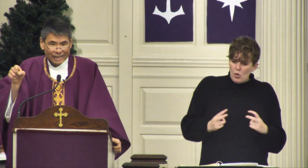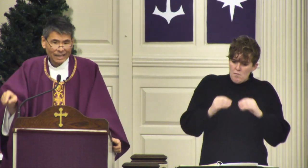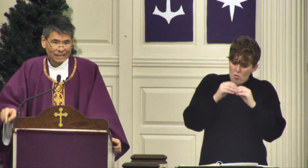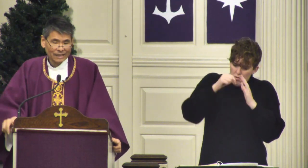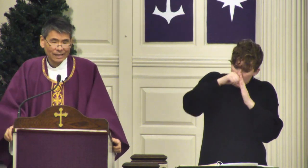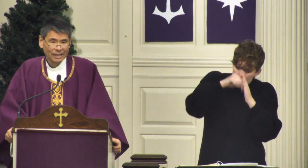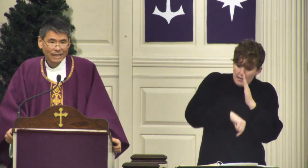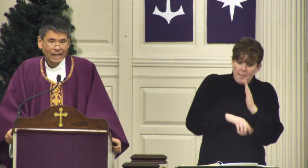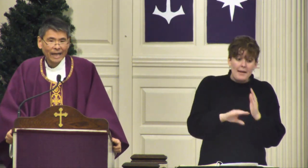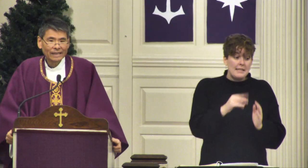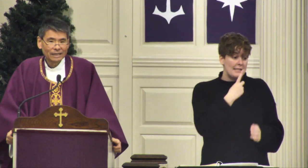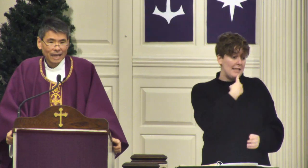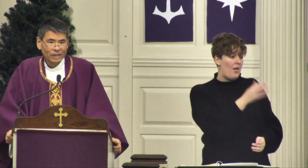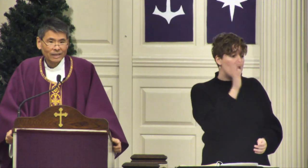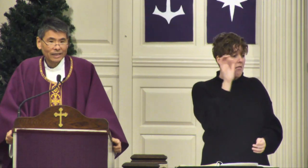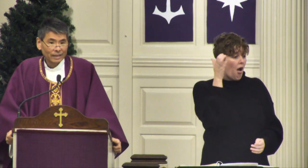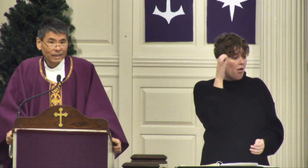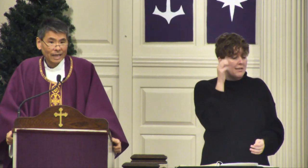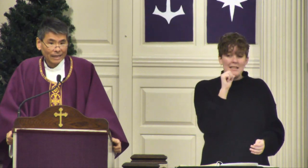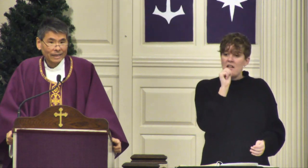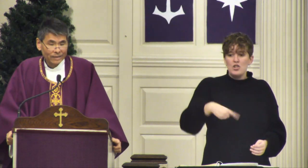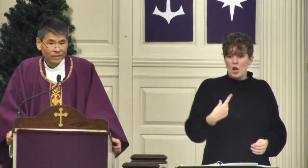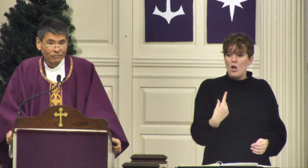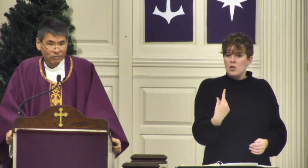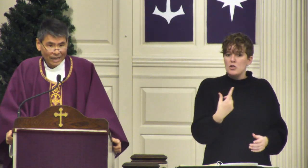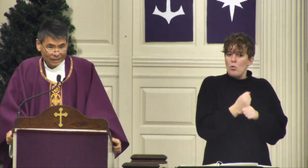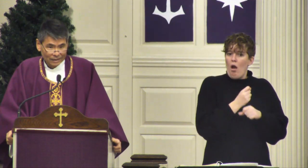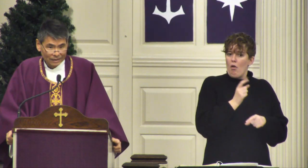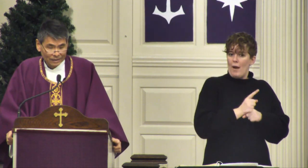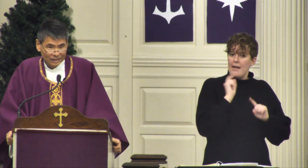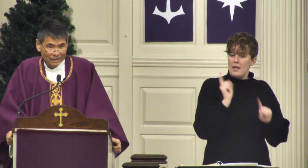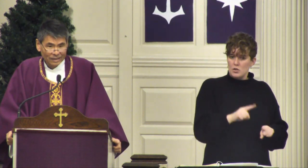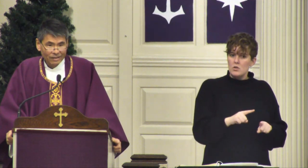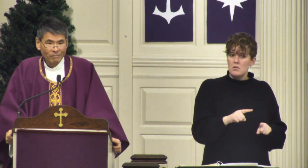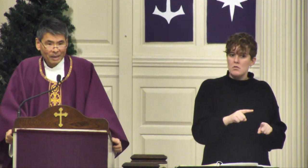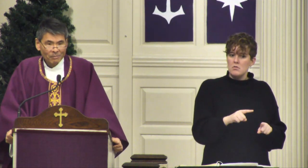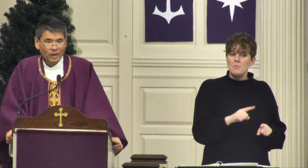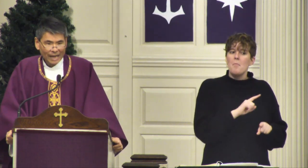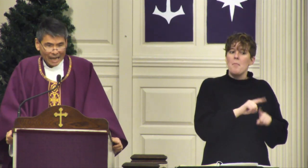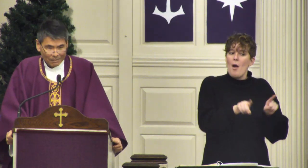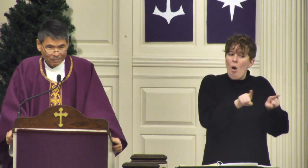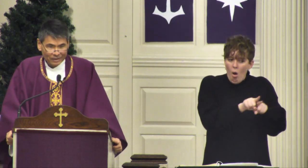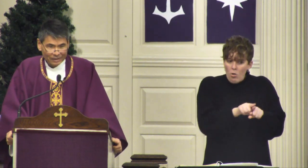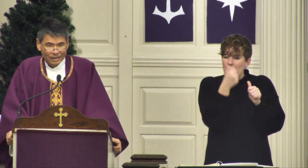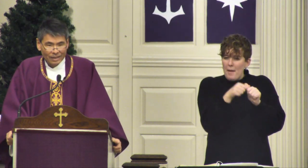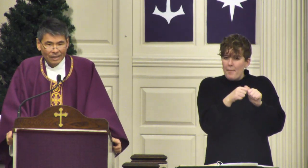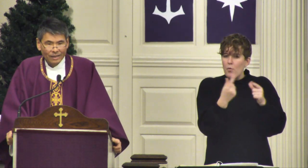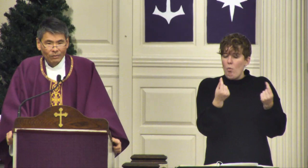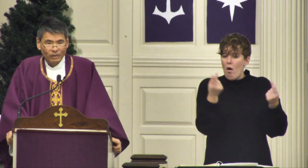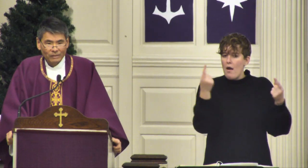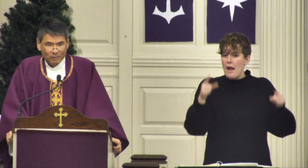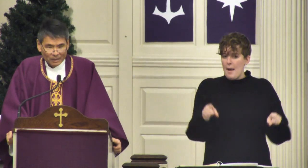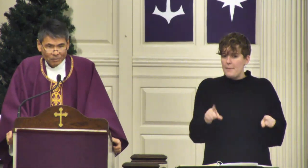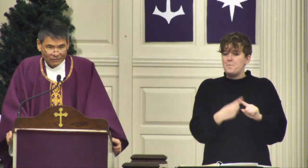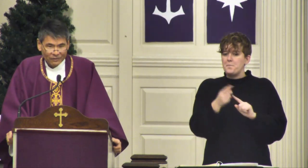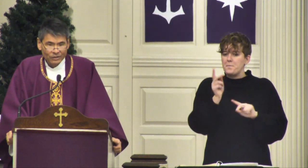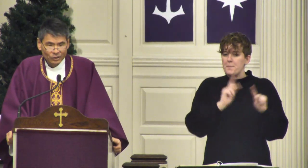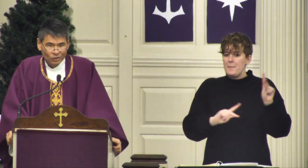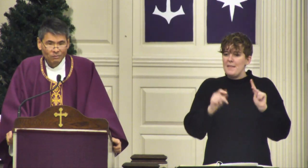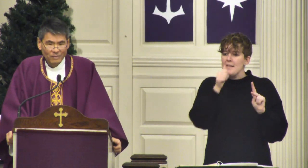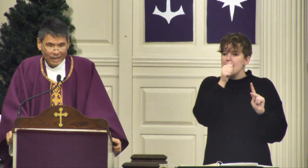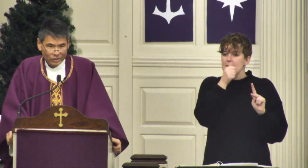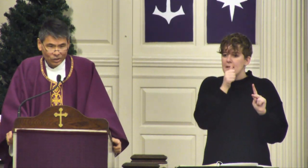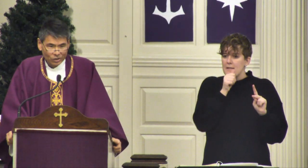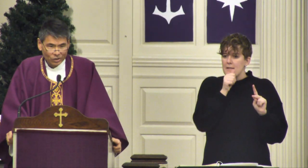cousin, it's not just that you got the answer right. Remember what happens when people suffer